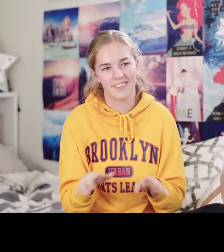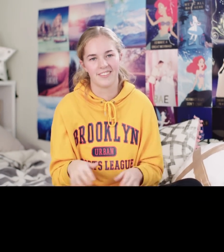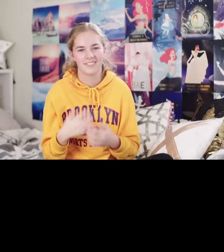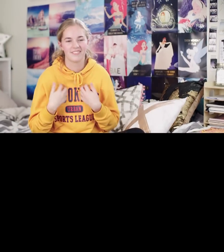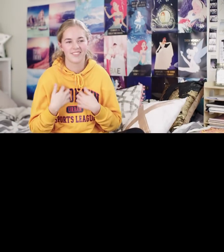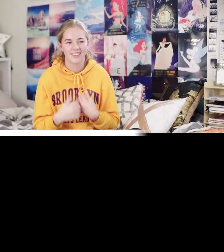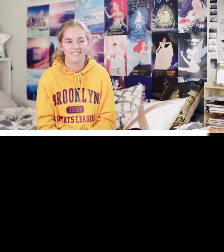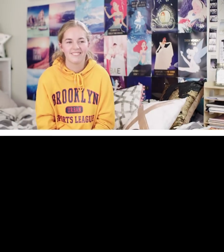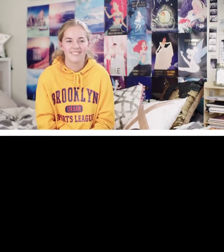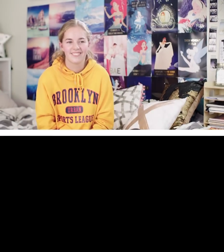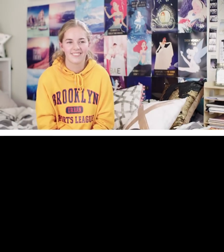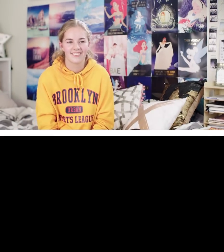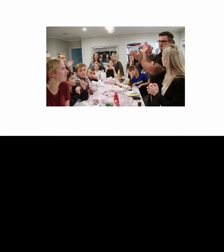are involved in the international deaf scene.